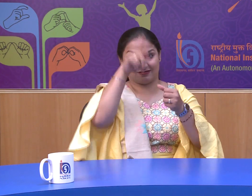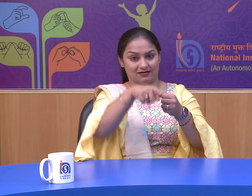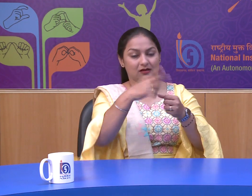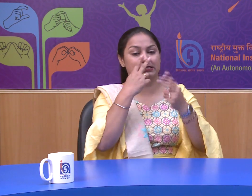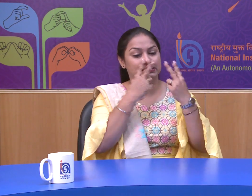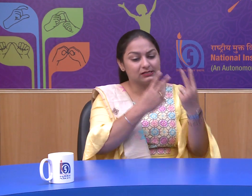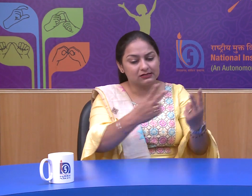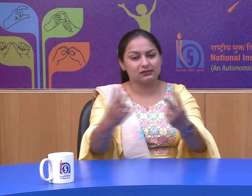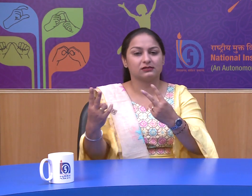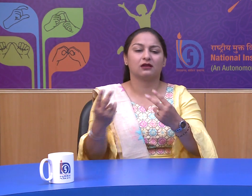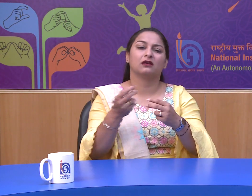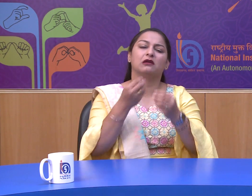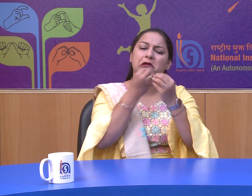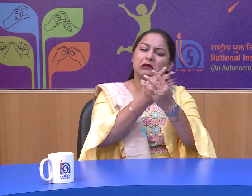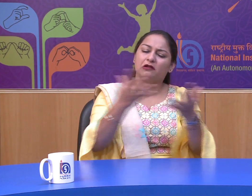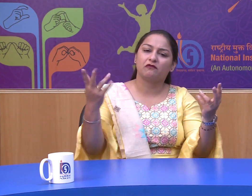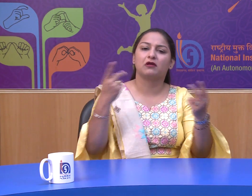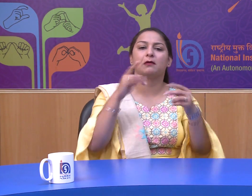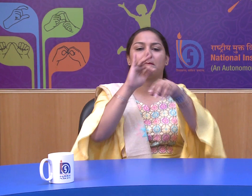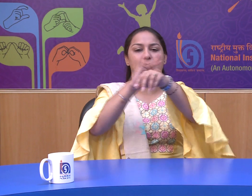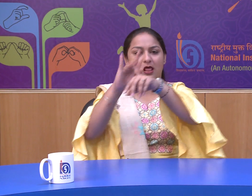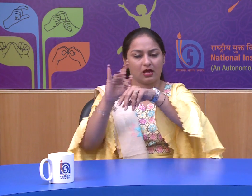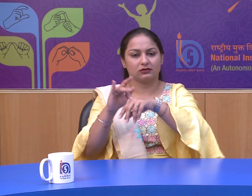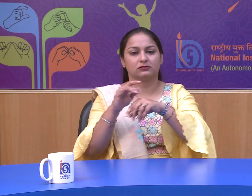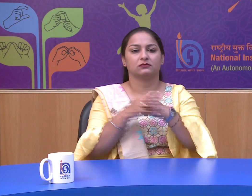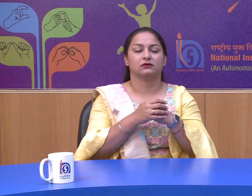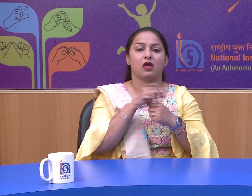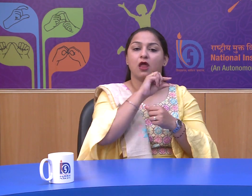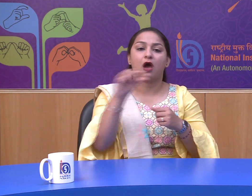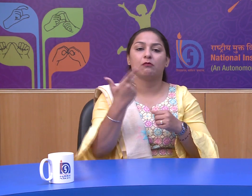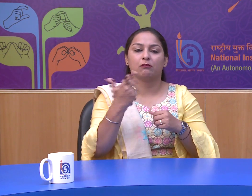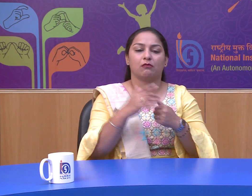seen at the place Lauria Nandgarh.